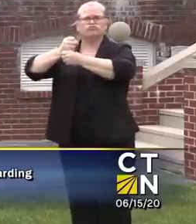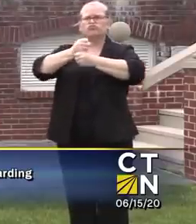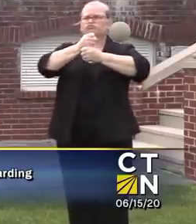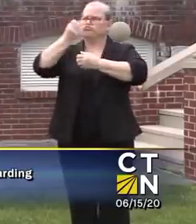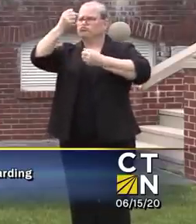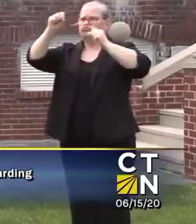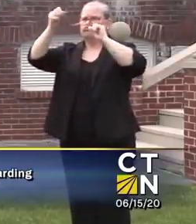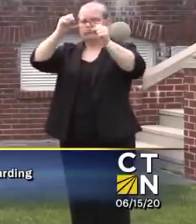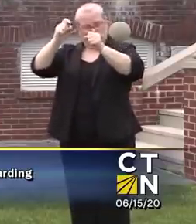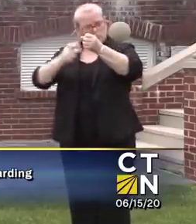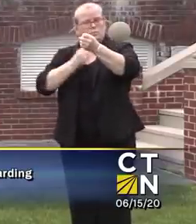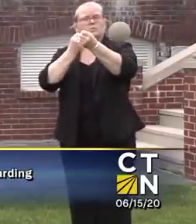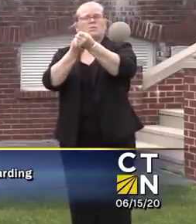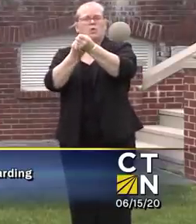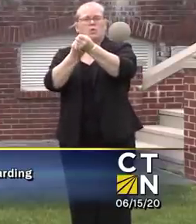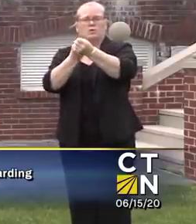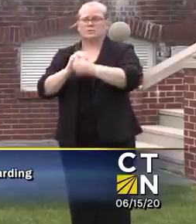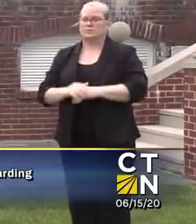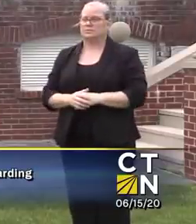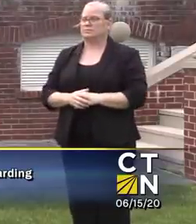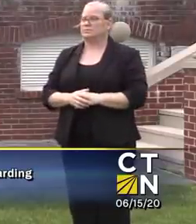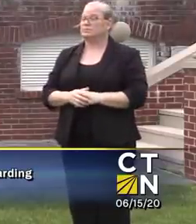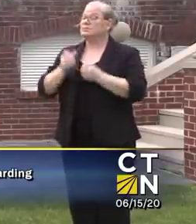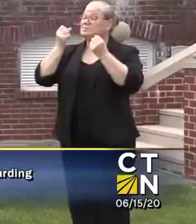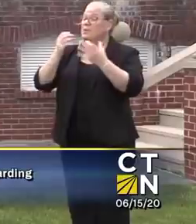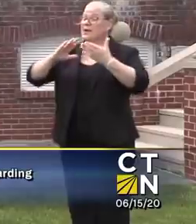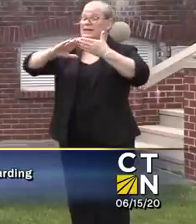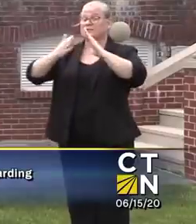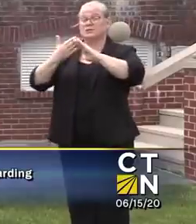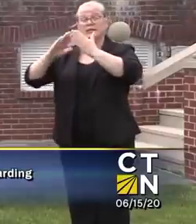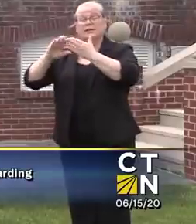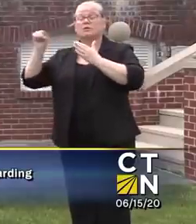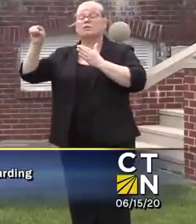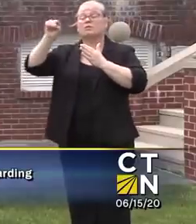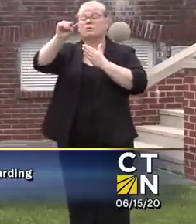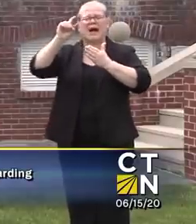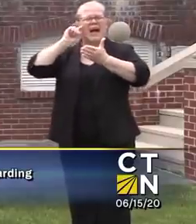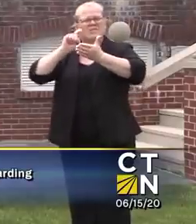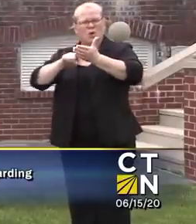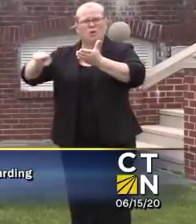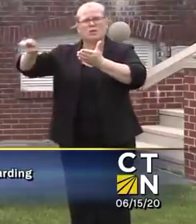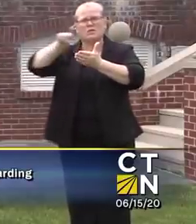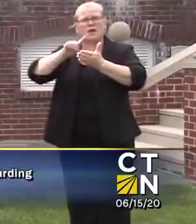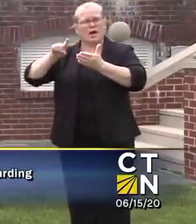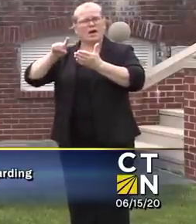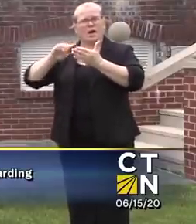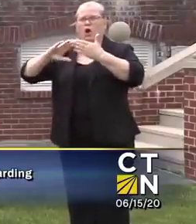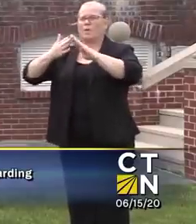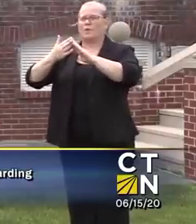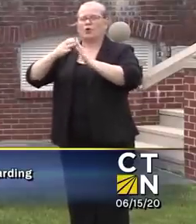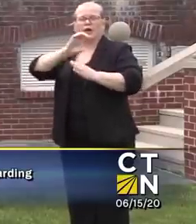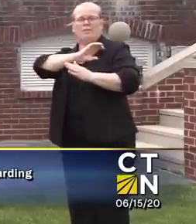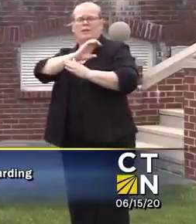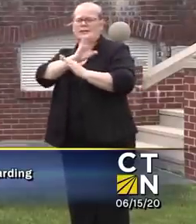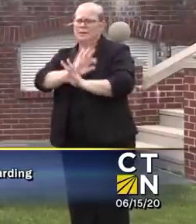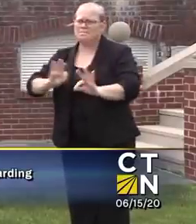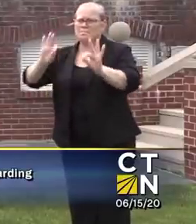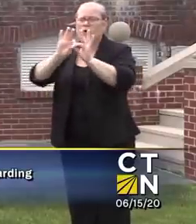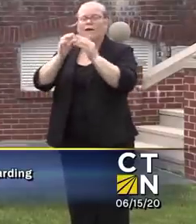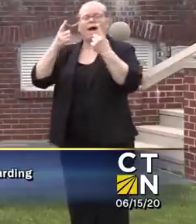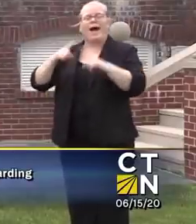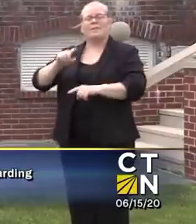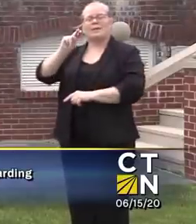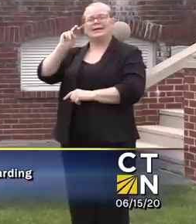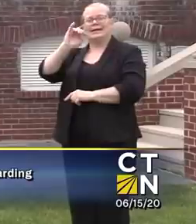state that already understand the importance of community policing. I always love to reference Neil O'Leary in Waterbury and the